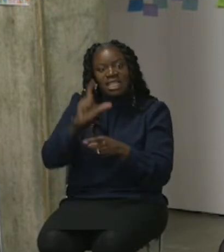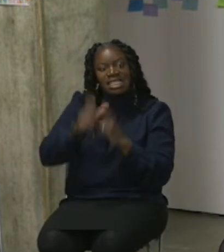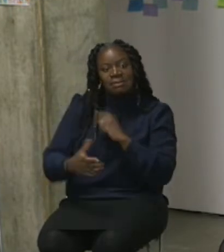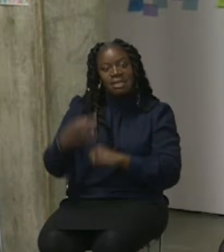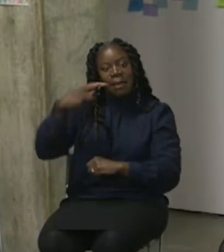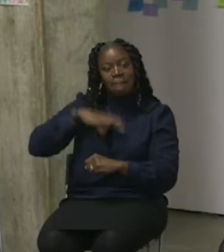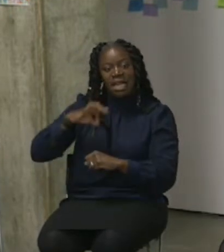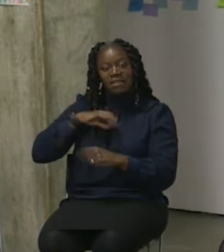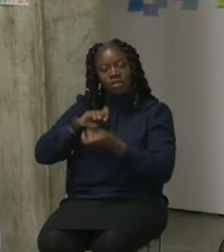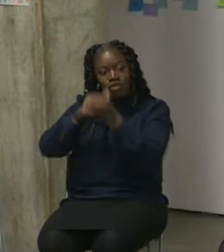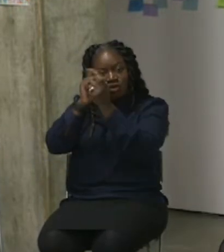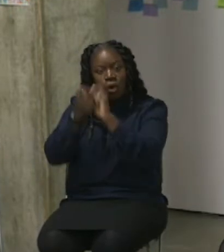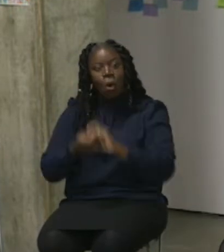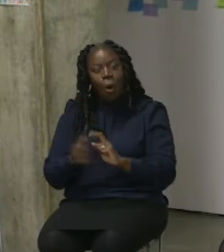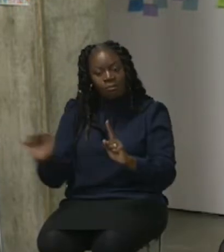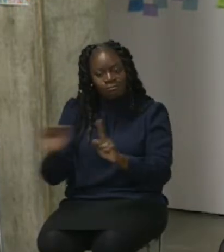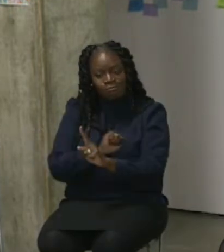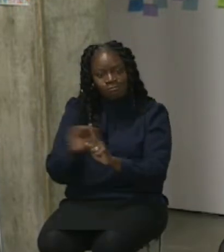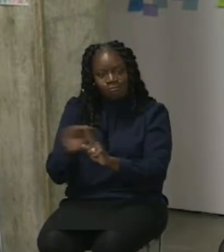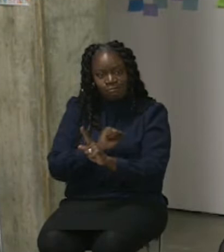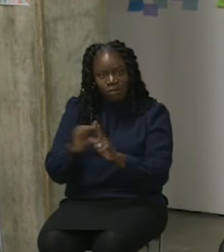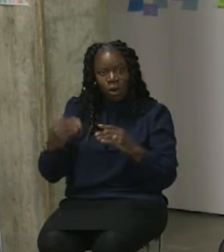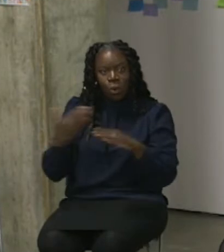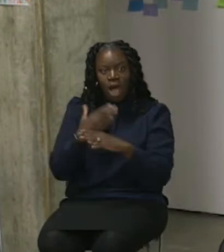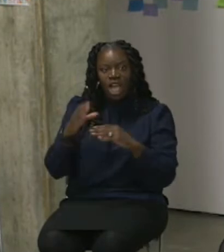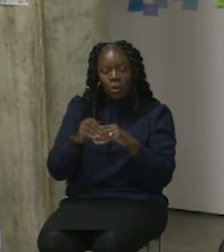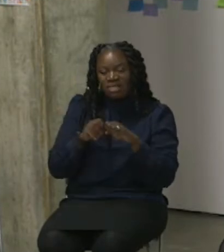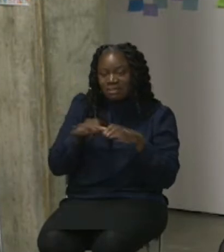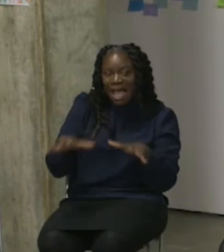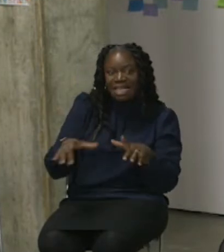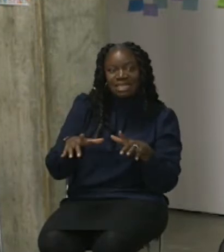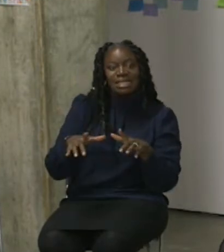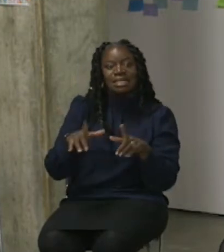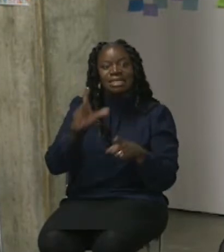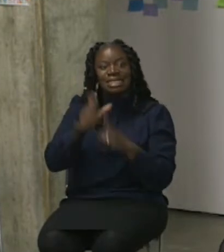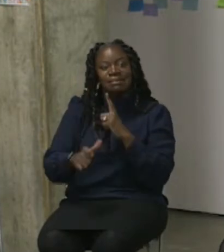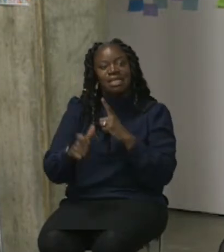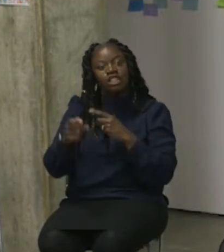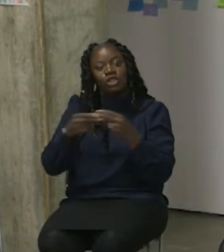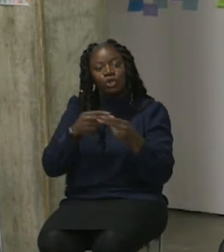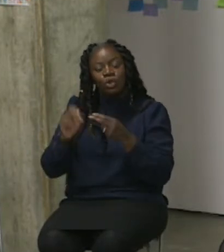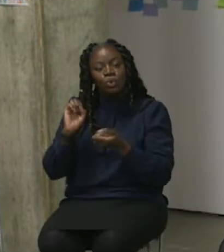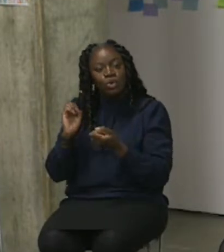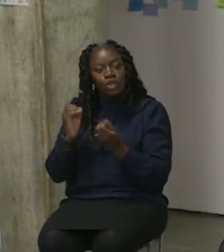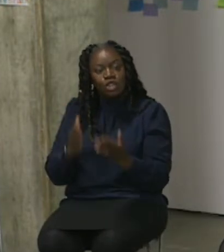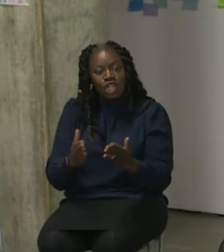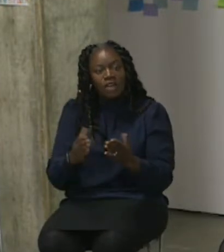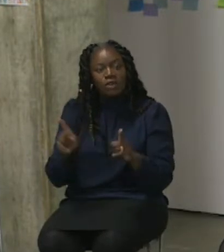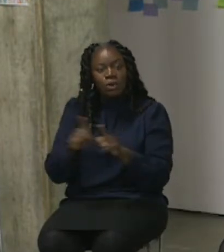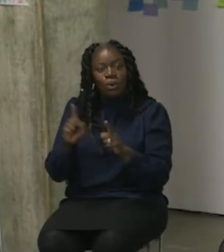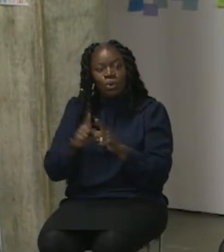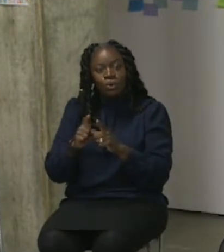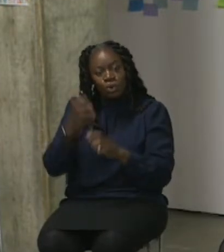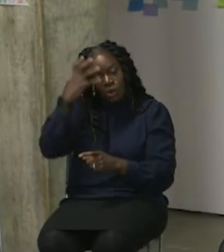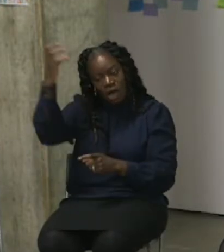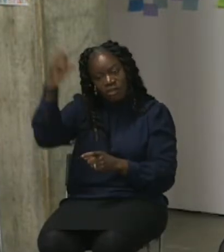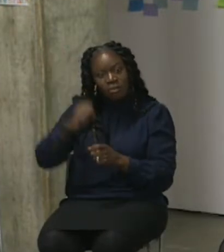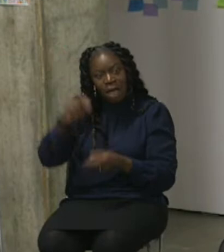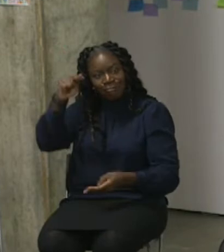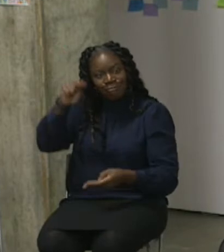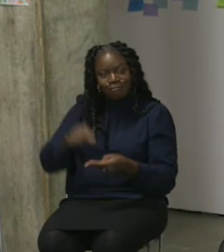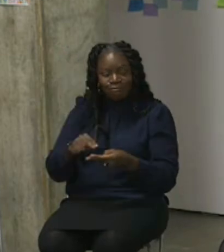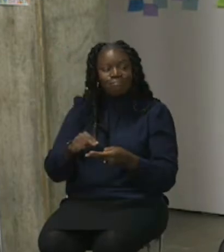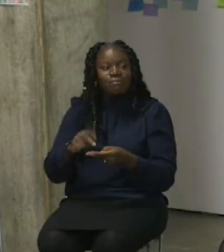ever since, working with Dispatches, Disability News Service, Museum of Austerity, Rethink